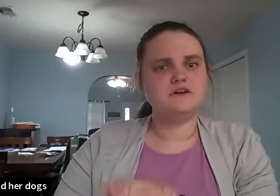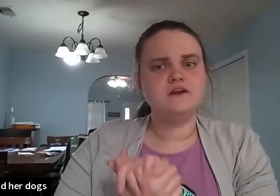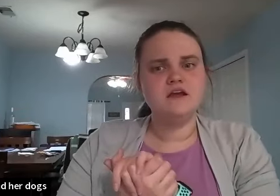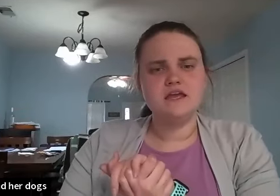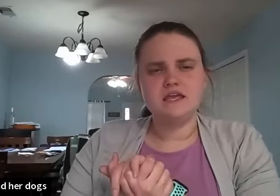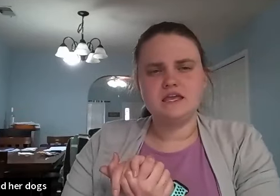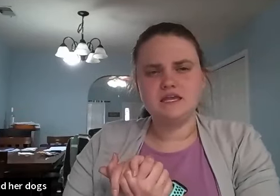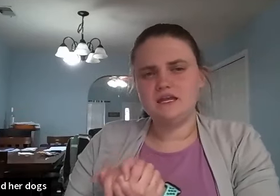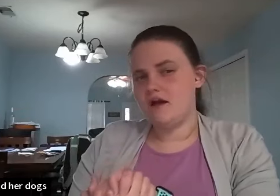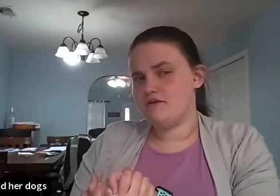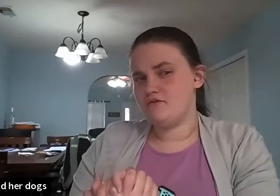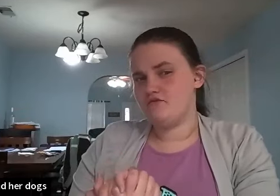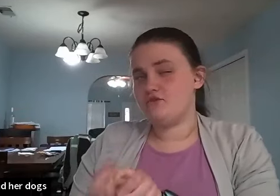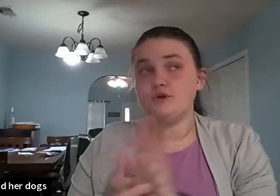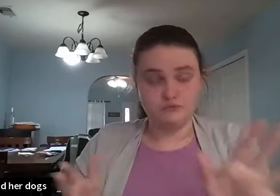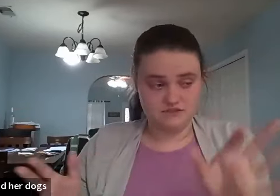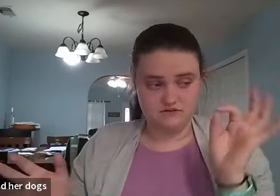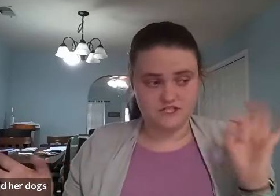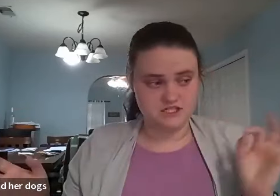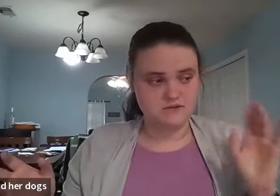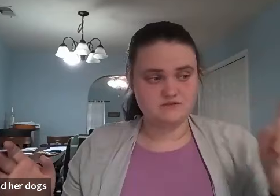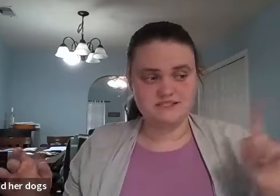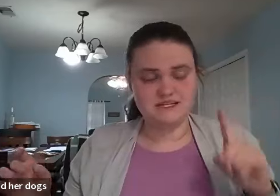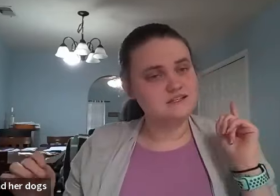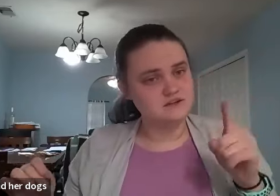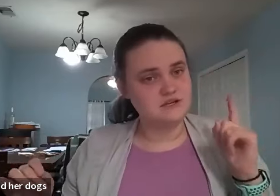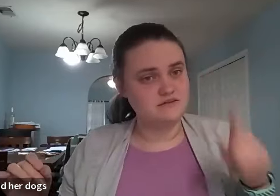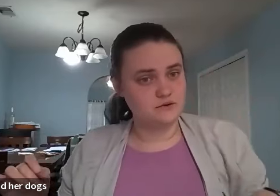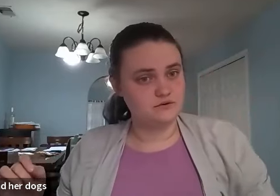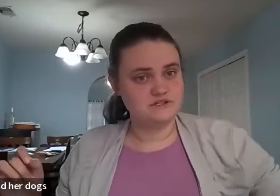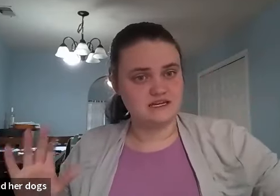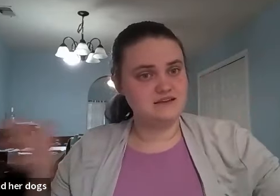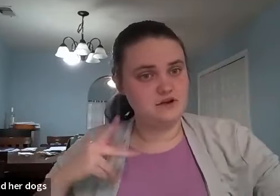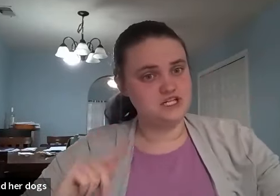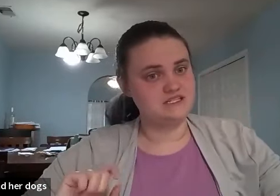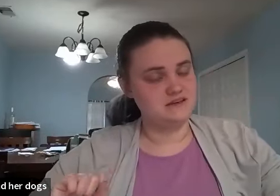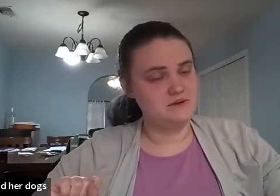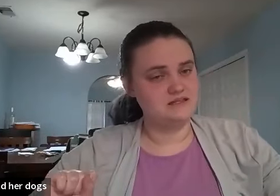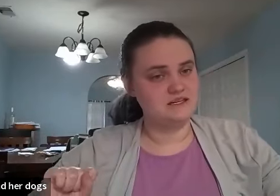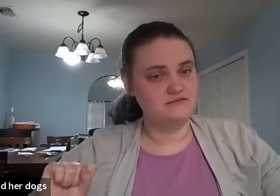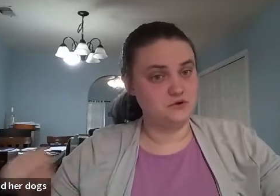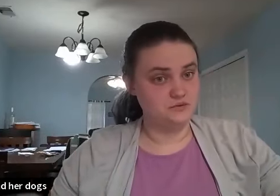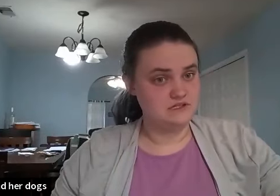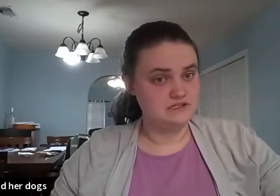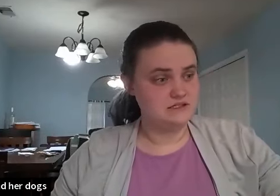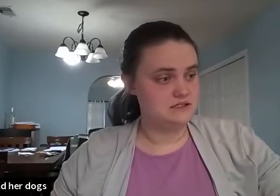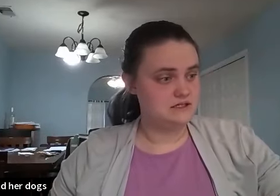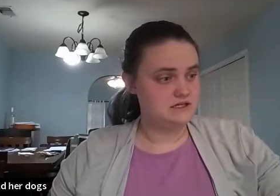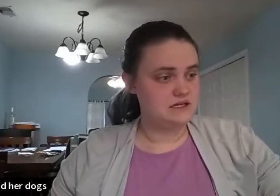sir. Any other fruits or veggies? Because we didn't do any fruits. I didn't give y'all a chance to ask any fruits. Any